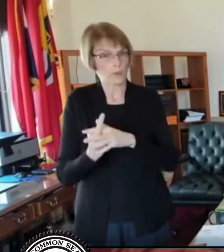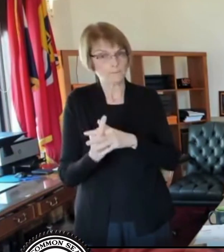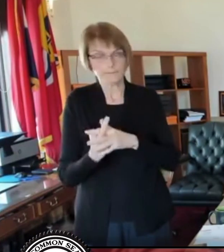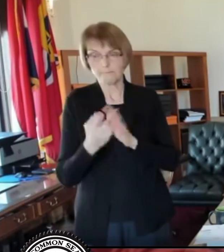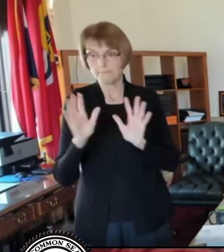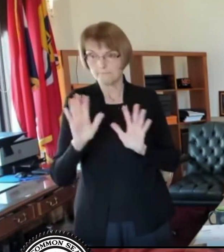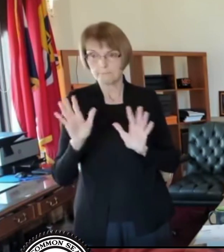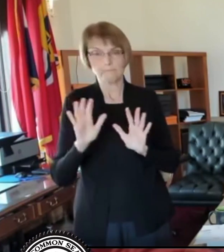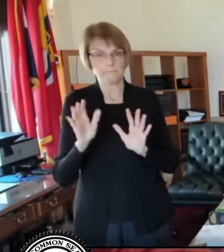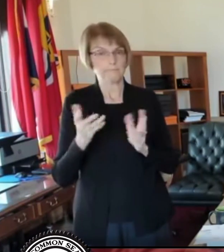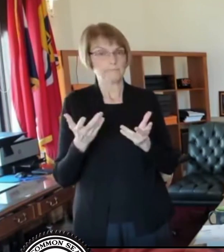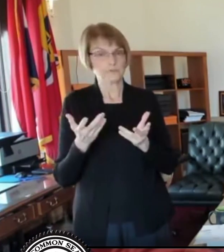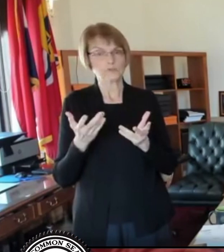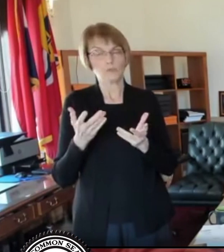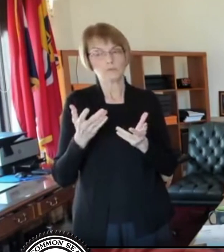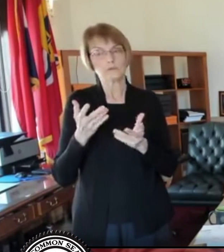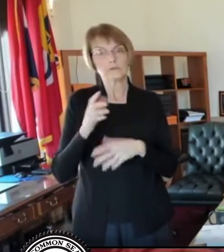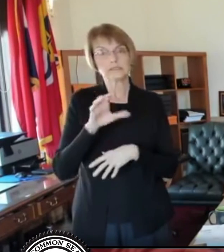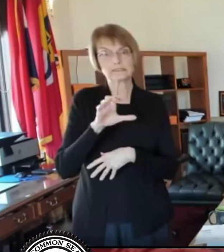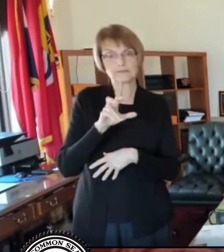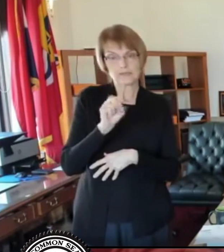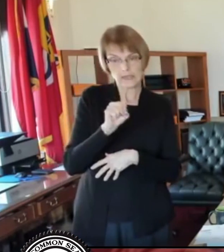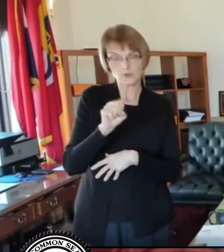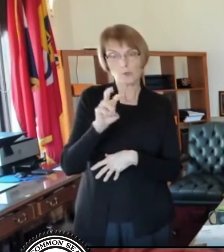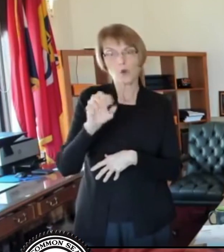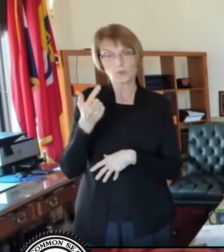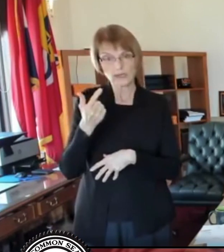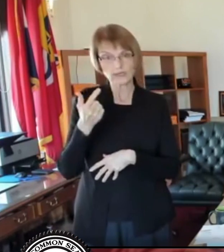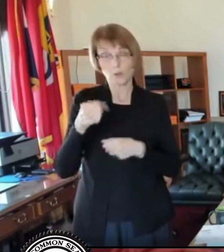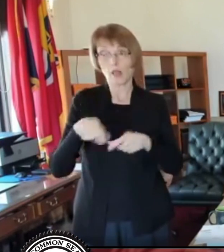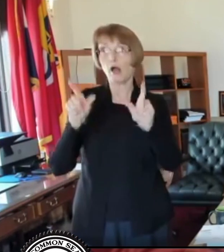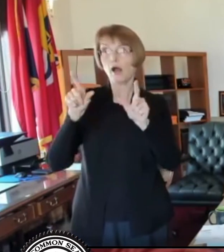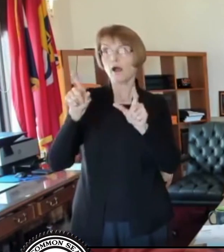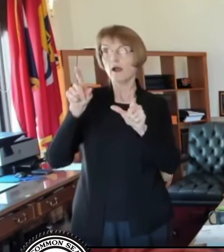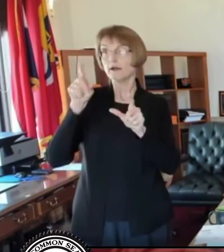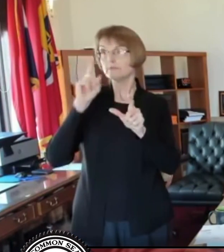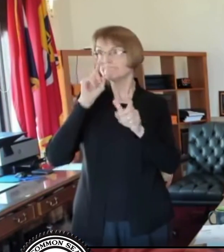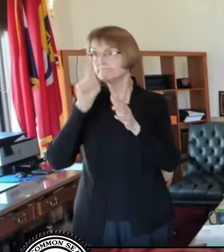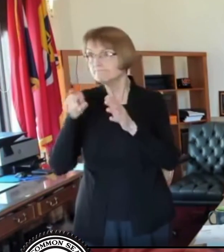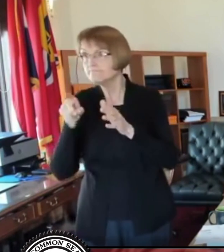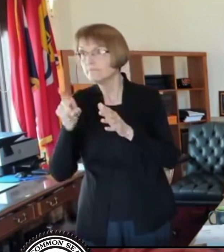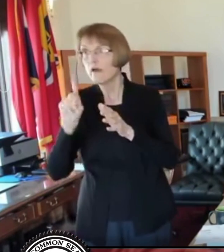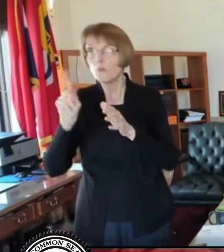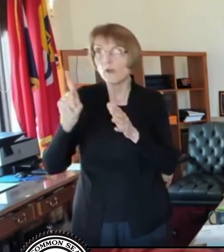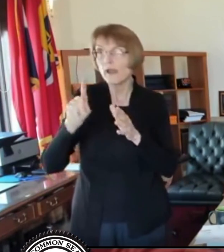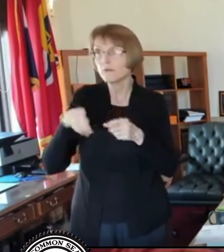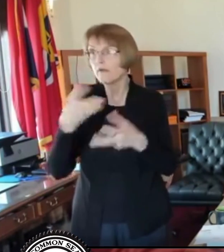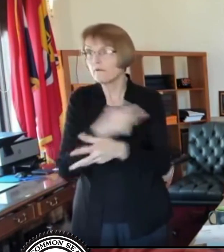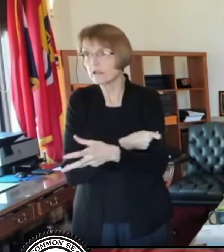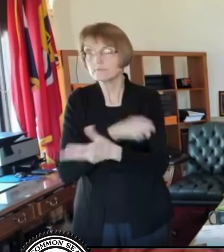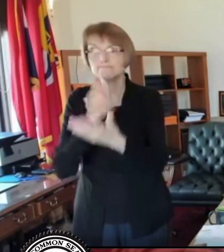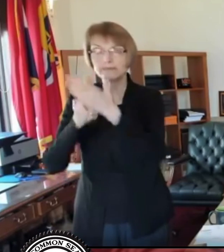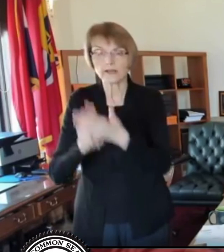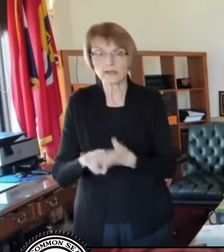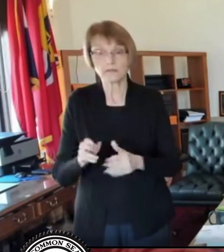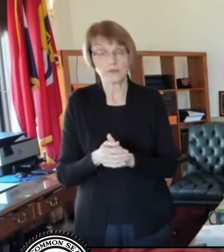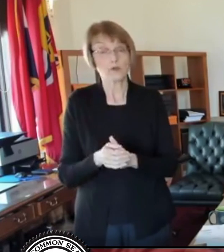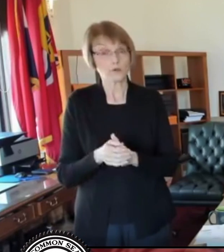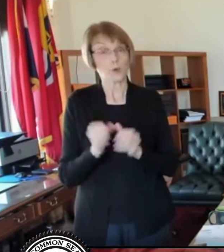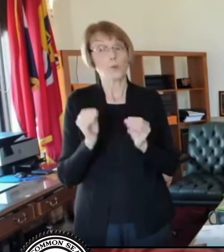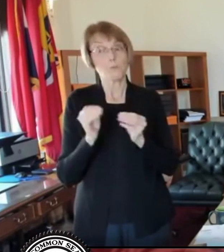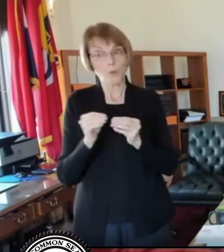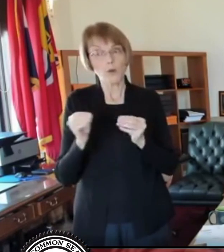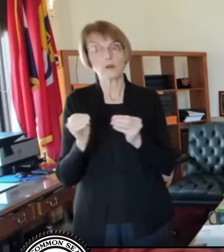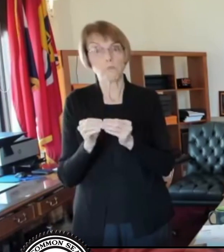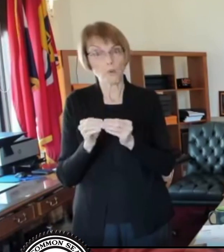Go to the CVS and the Walgreens website to get those locations. So there are becoming more and more places in order to get the